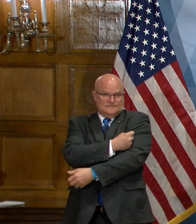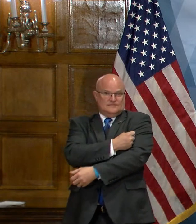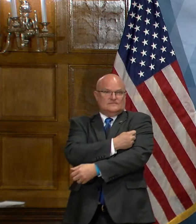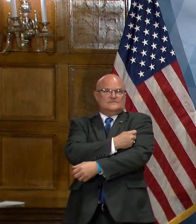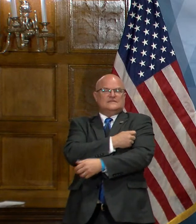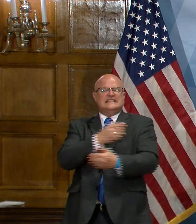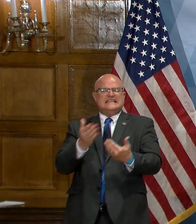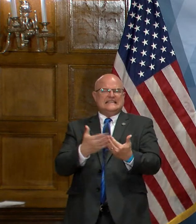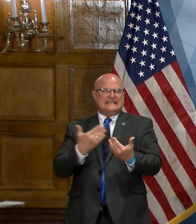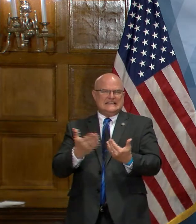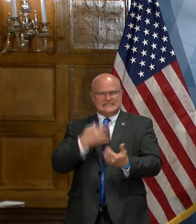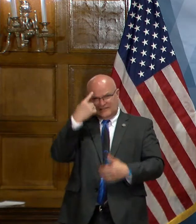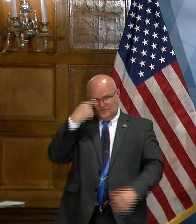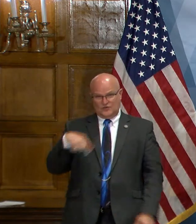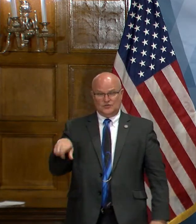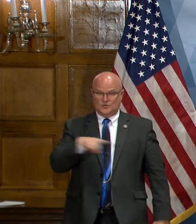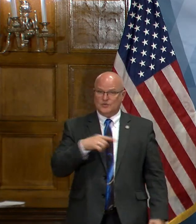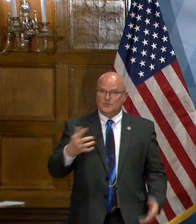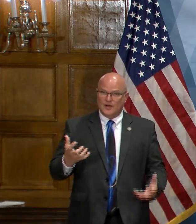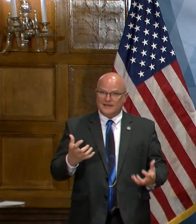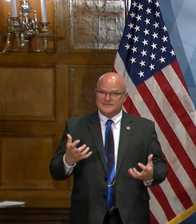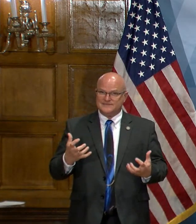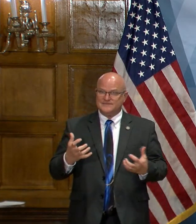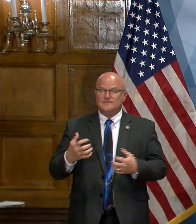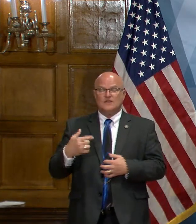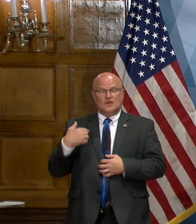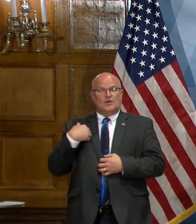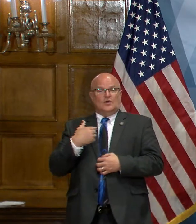be as convenient as possible.